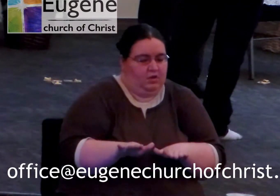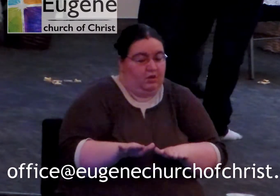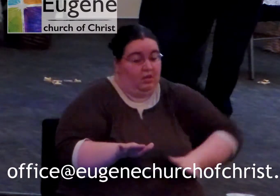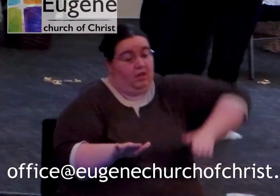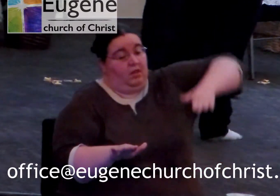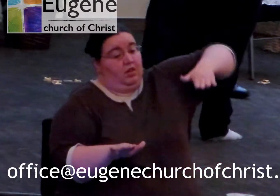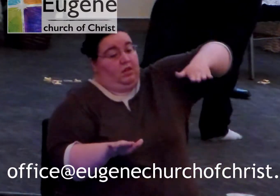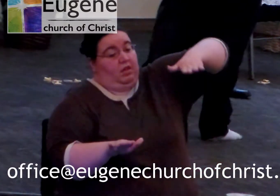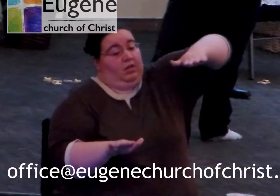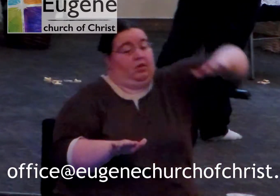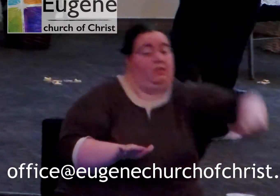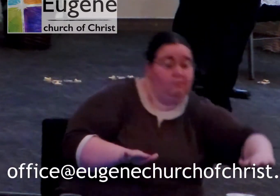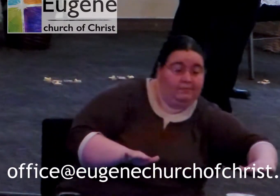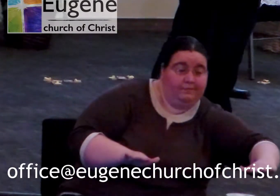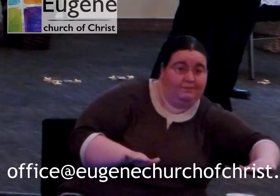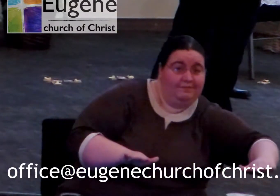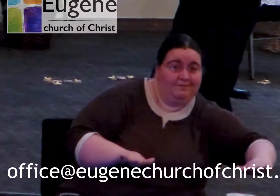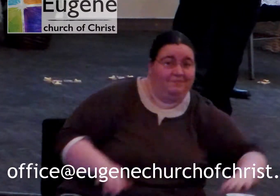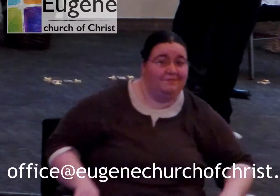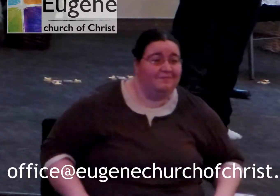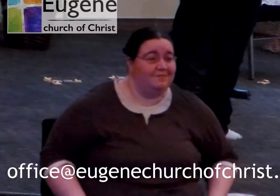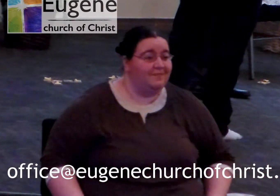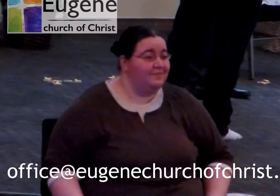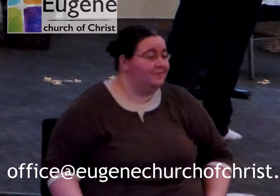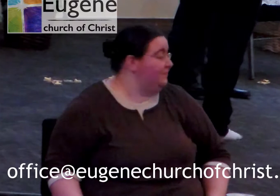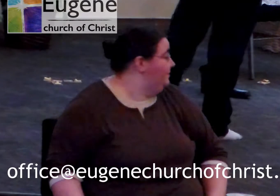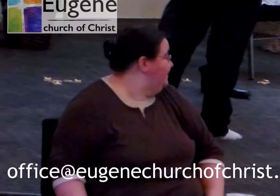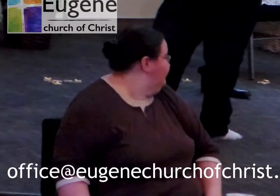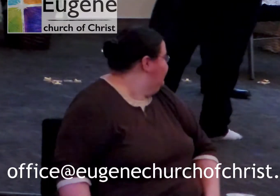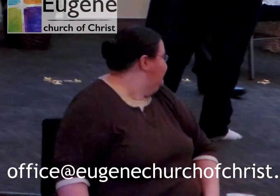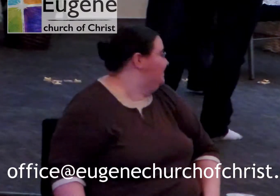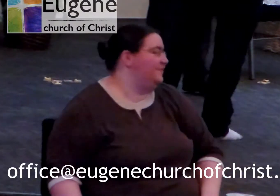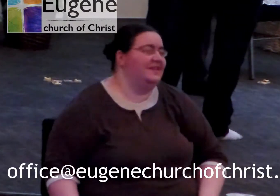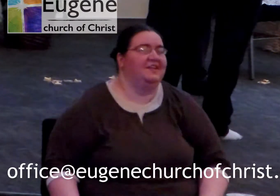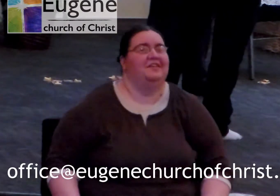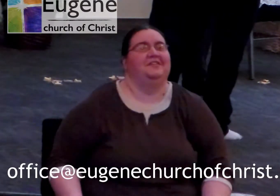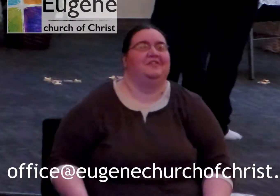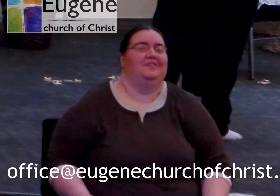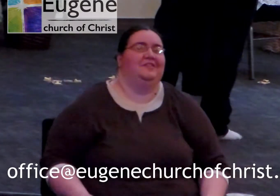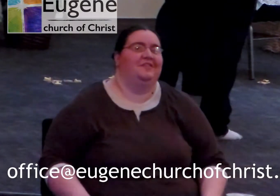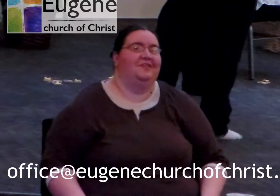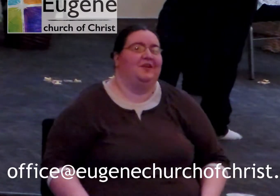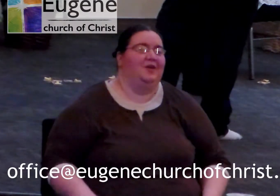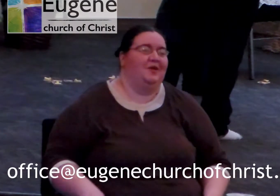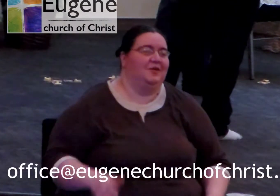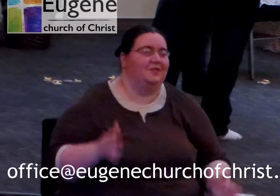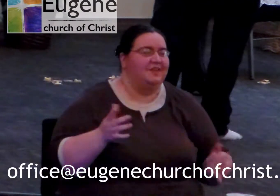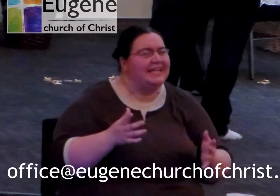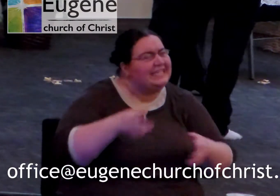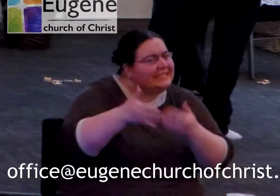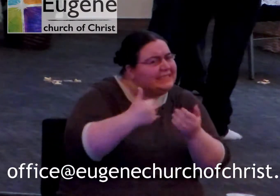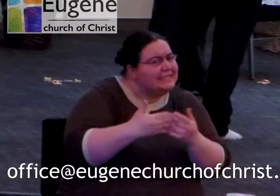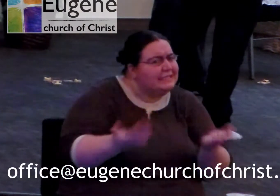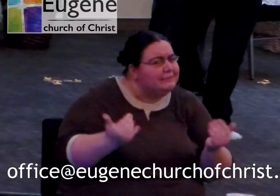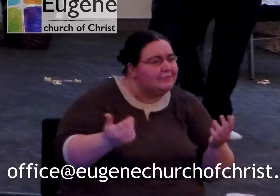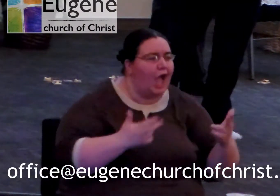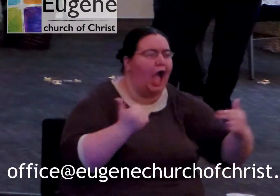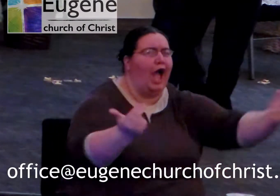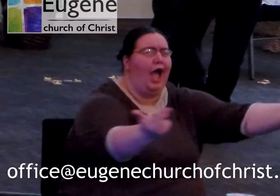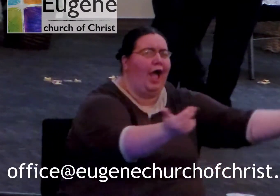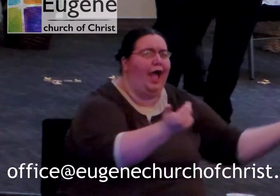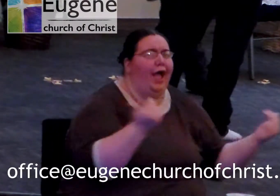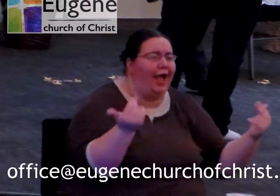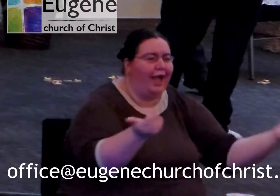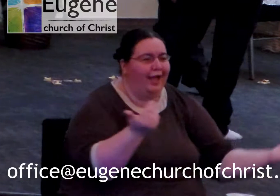bit. Come on, Tim. It's not tough, I promise. Okay. All right, left foot. That's this one over here. Yeah. And